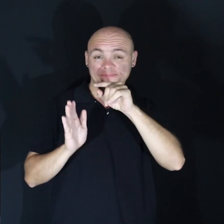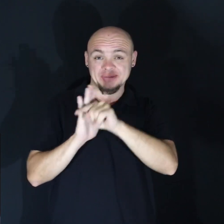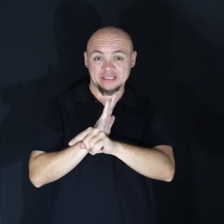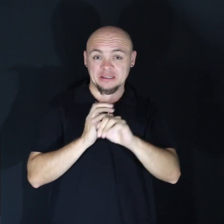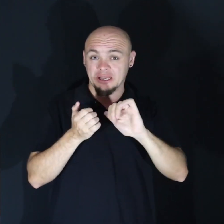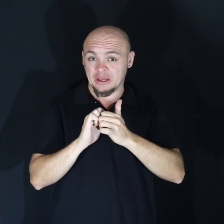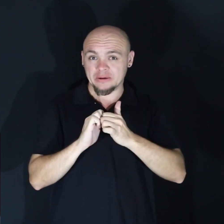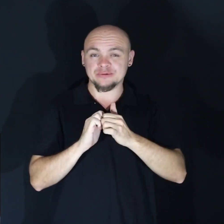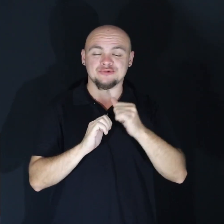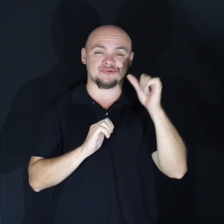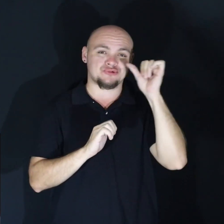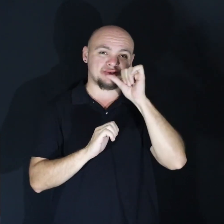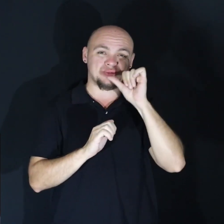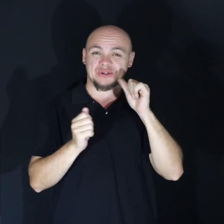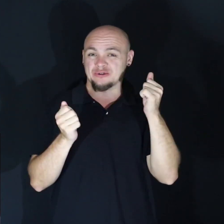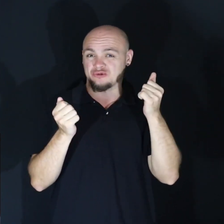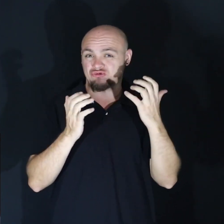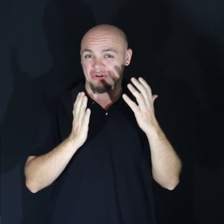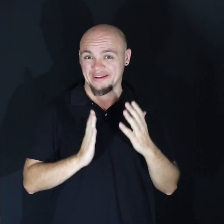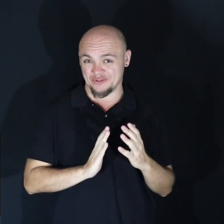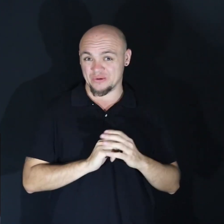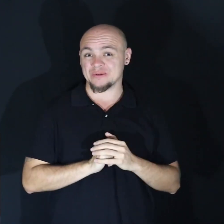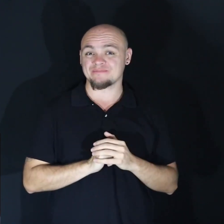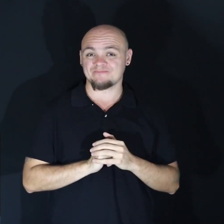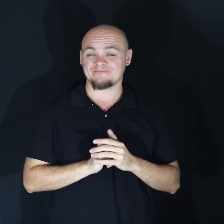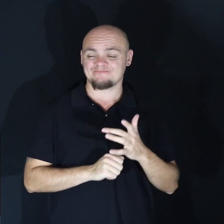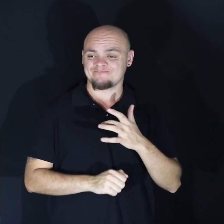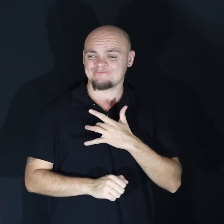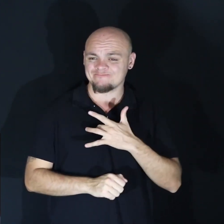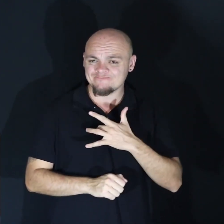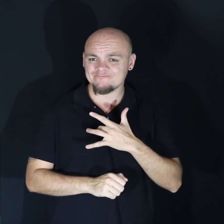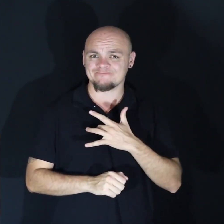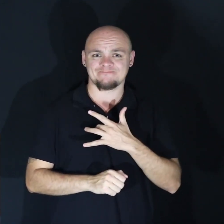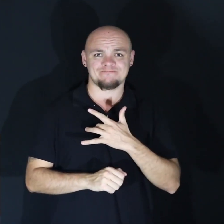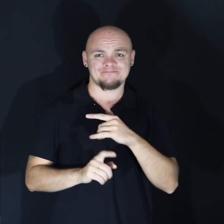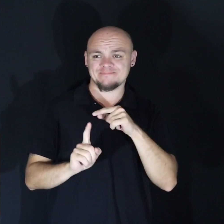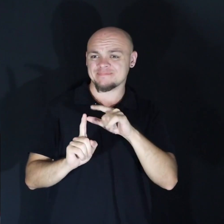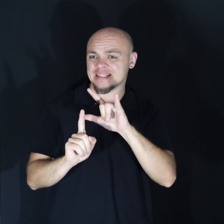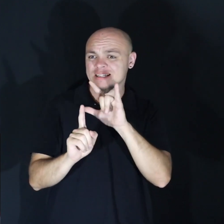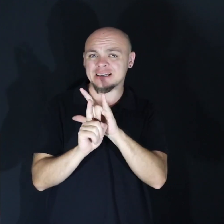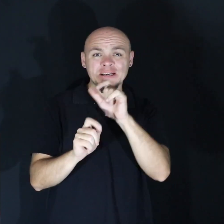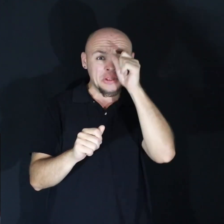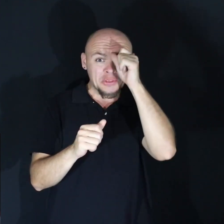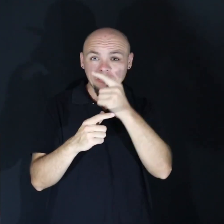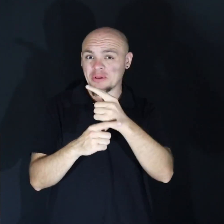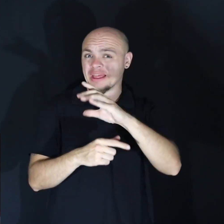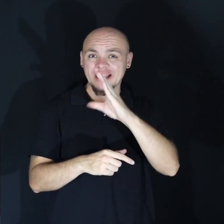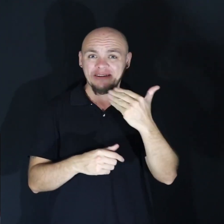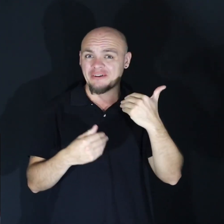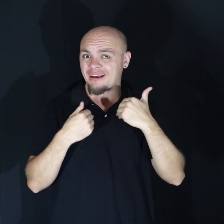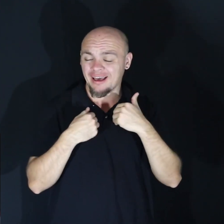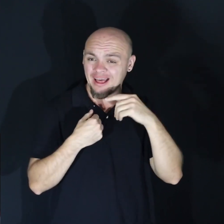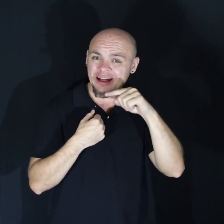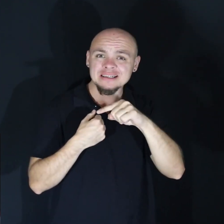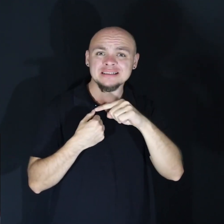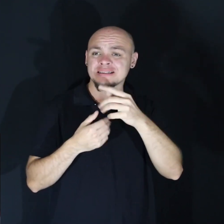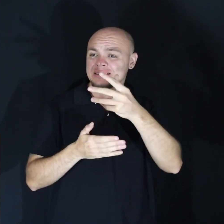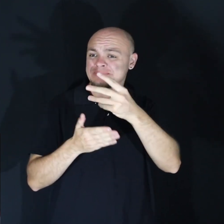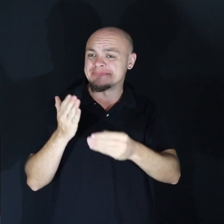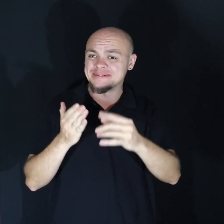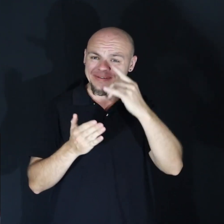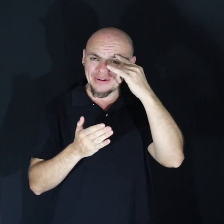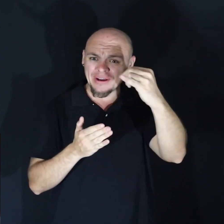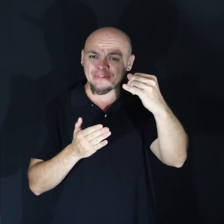driver. I was devastated. I loved him dearly. He was the brother I never had. I couldn't believe he was gone